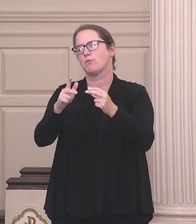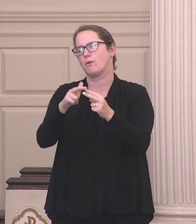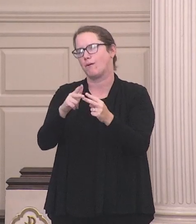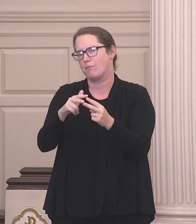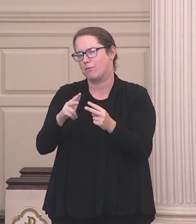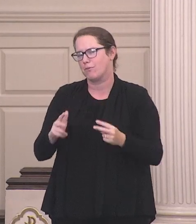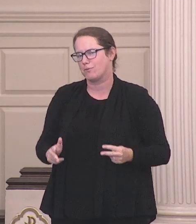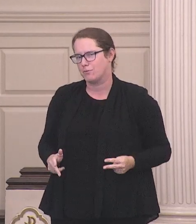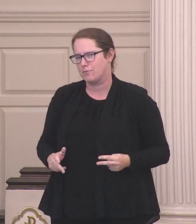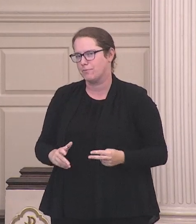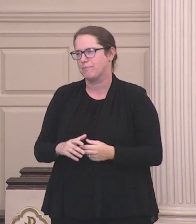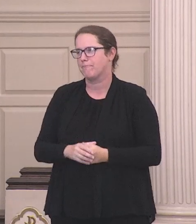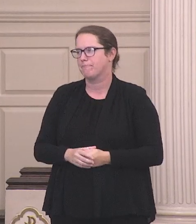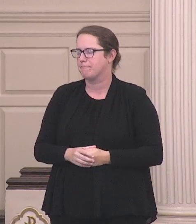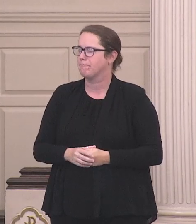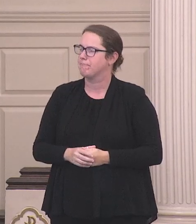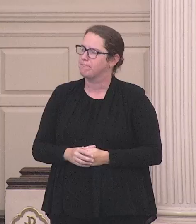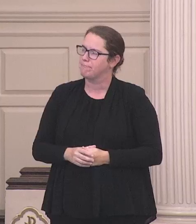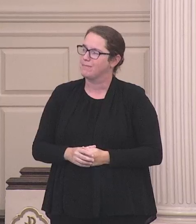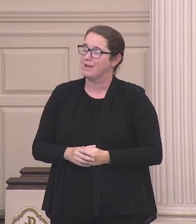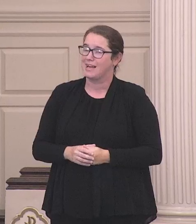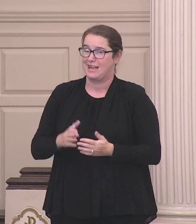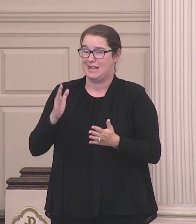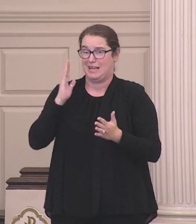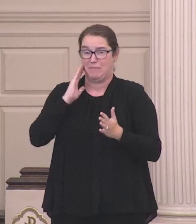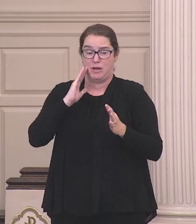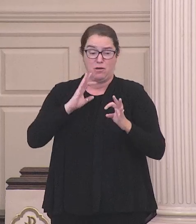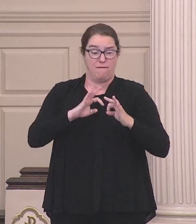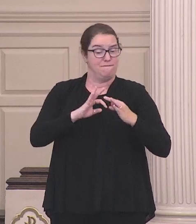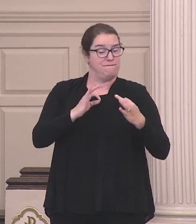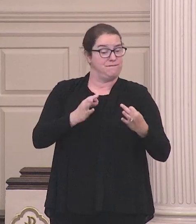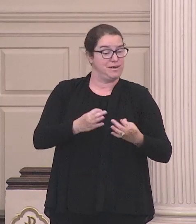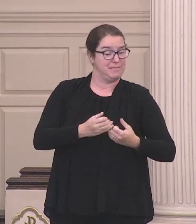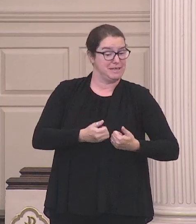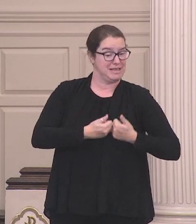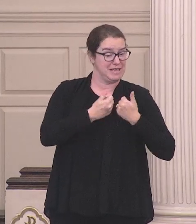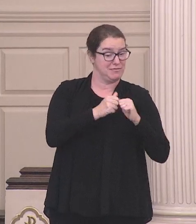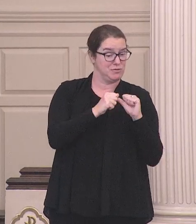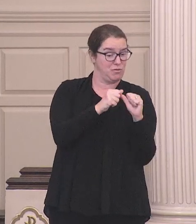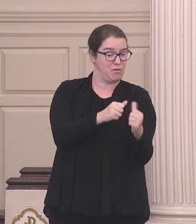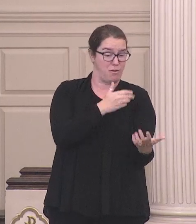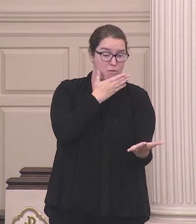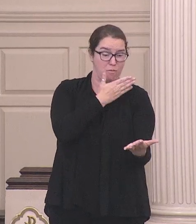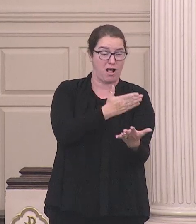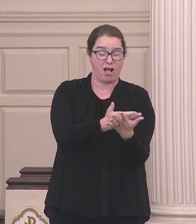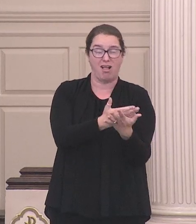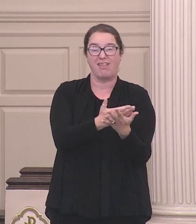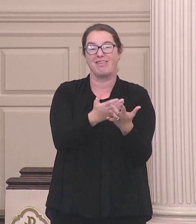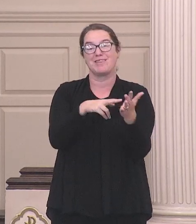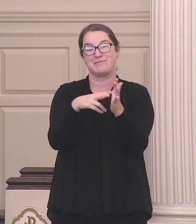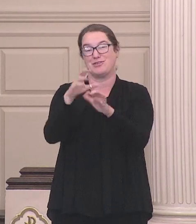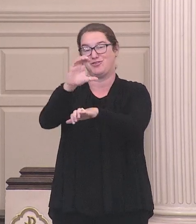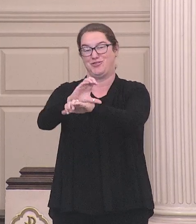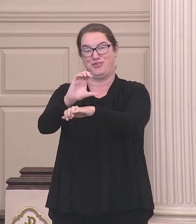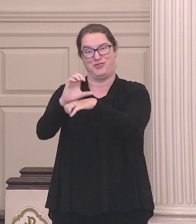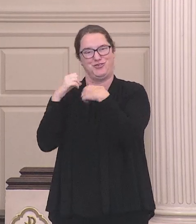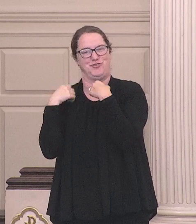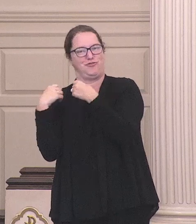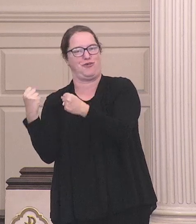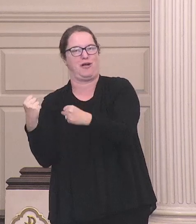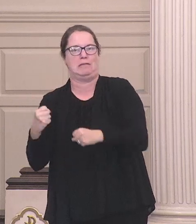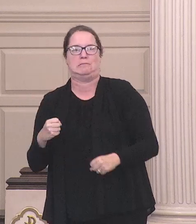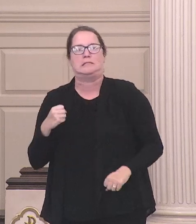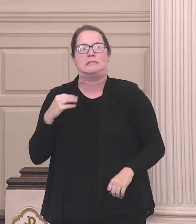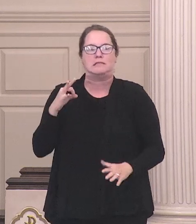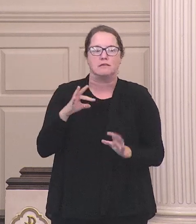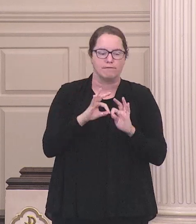Because, once family and family life are moving on well, the church is strong. Once the family is weak and